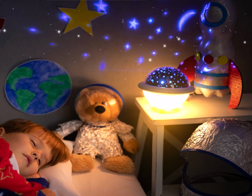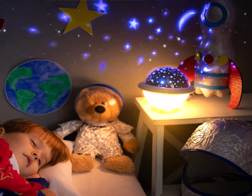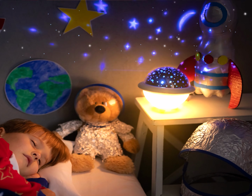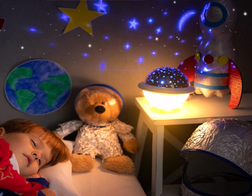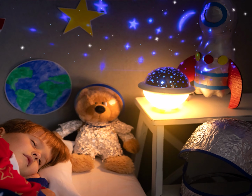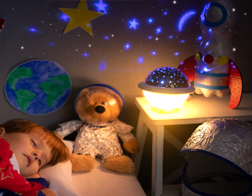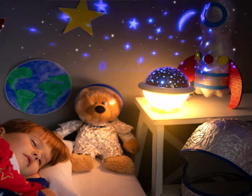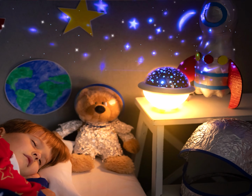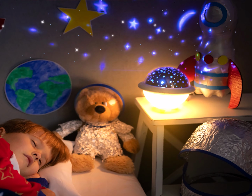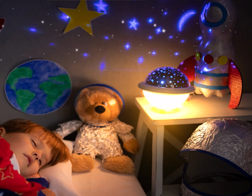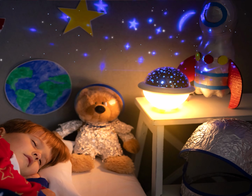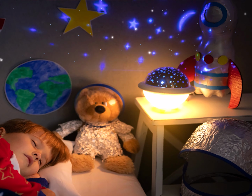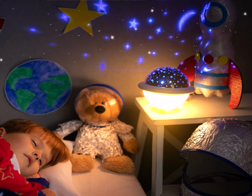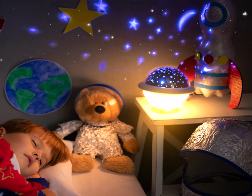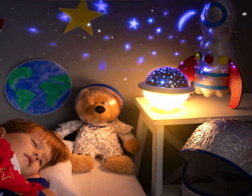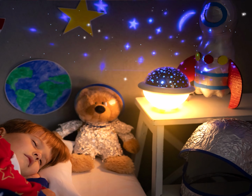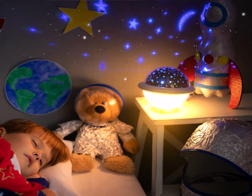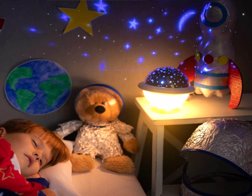wake up we're gonna go and play